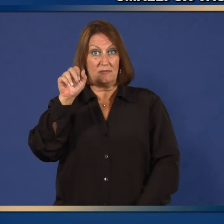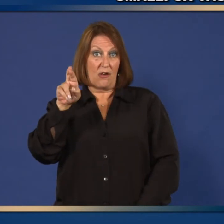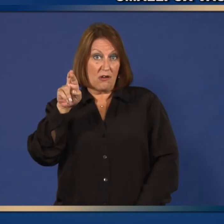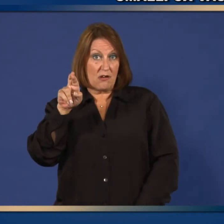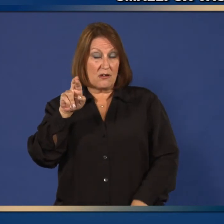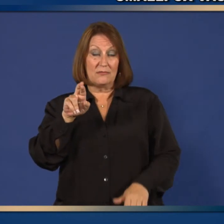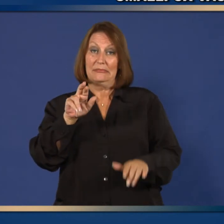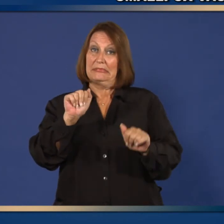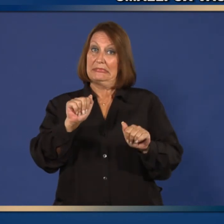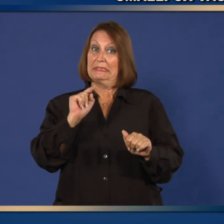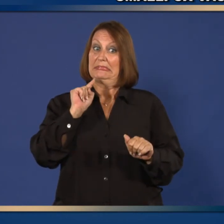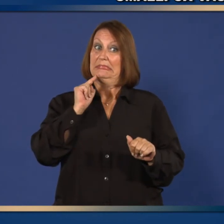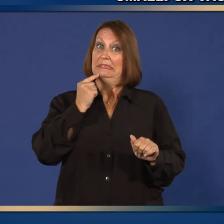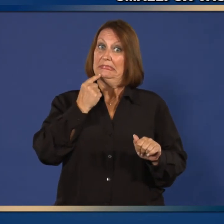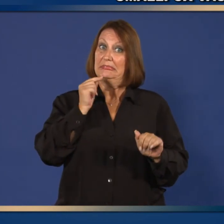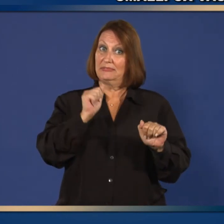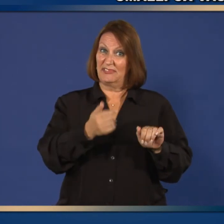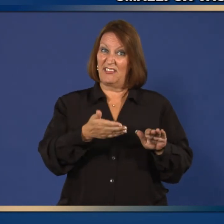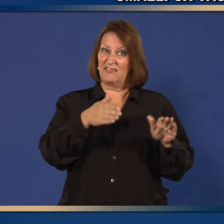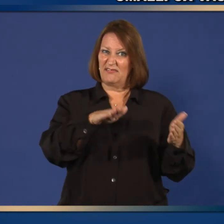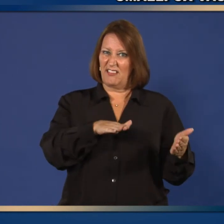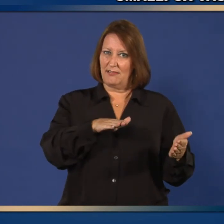About 1 out of